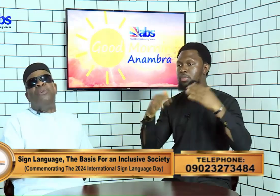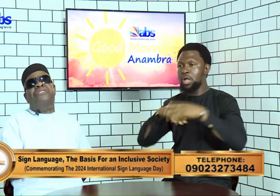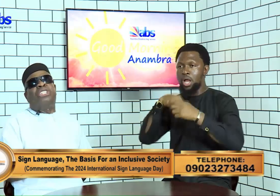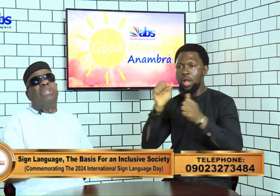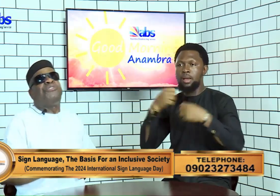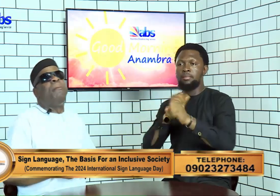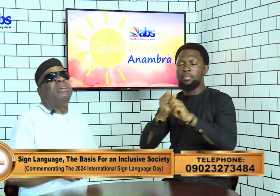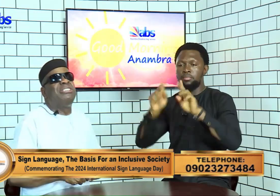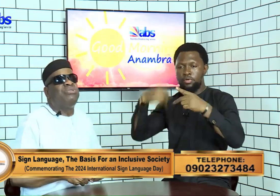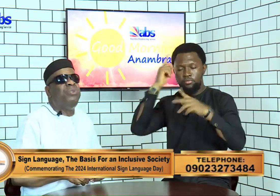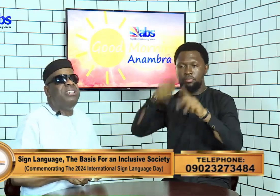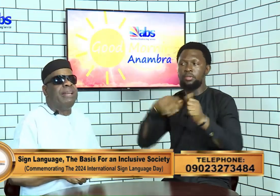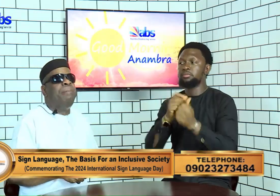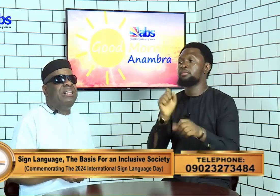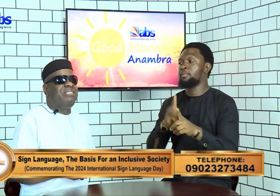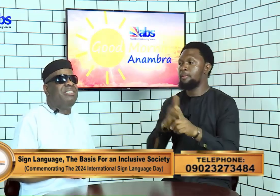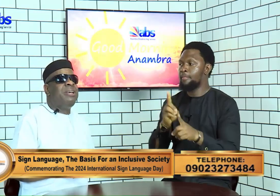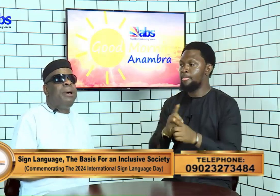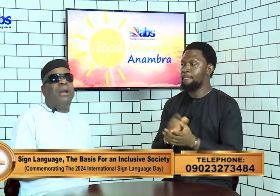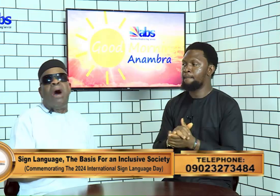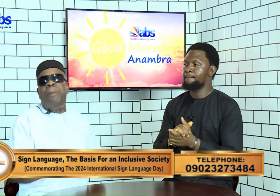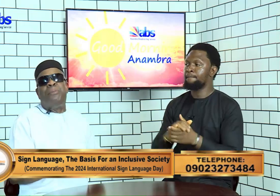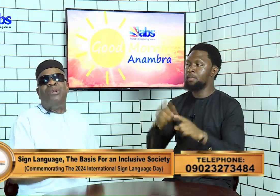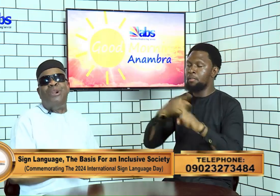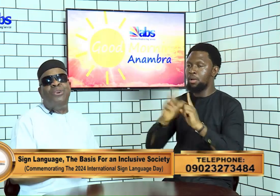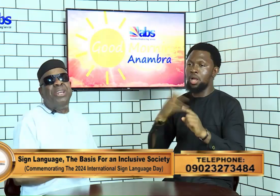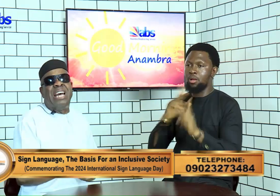making provisions for persons with disability.